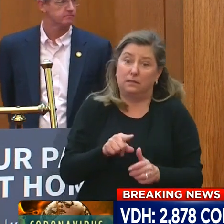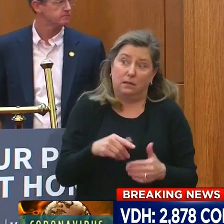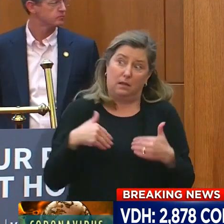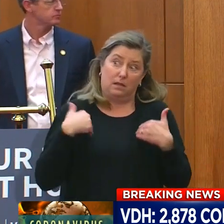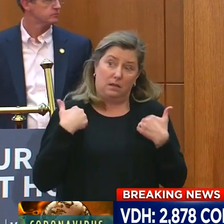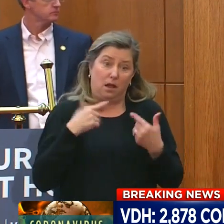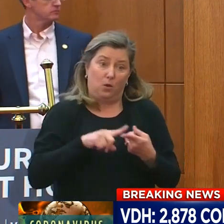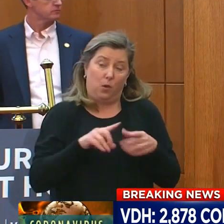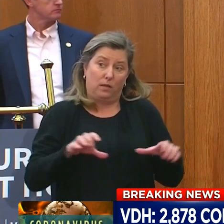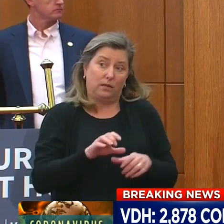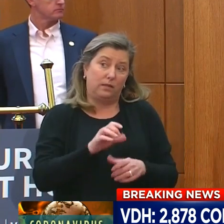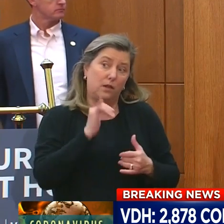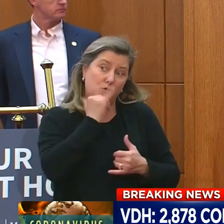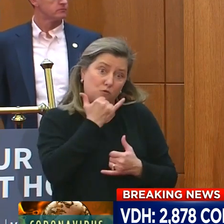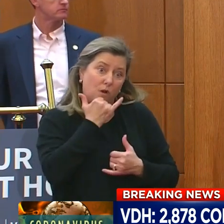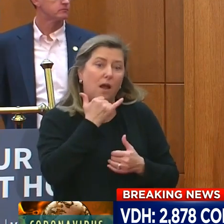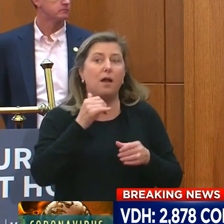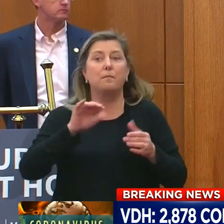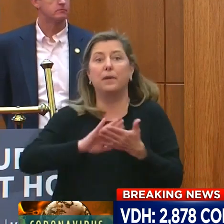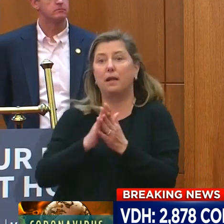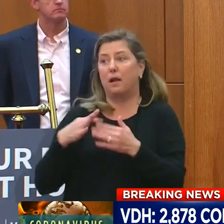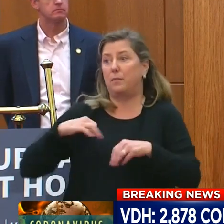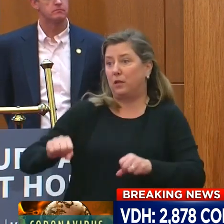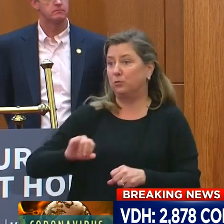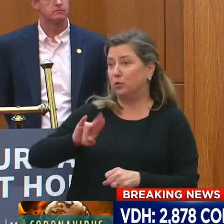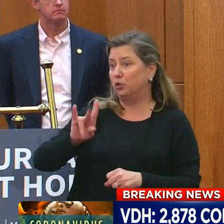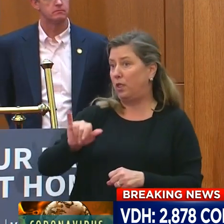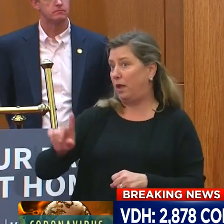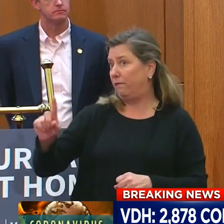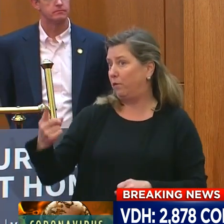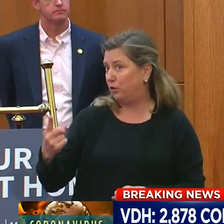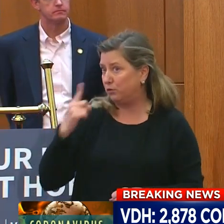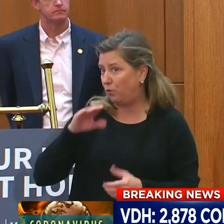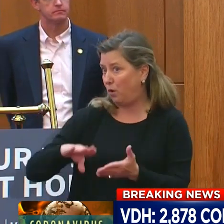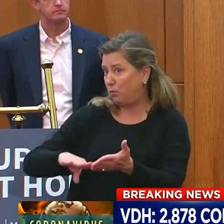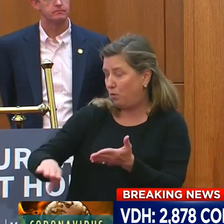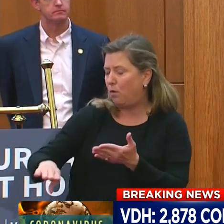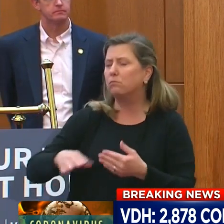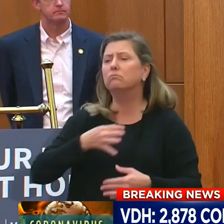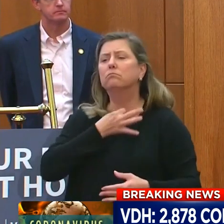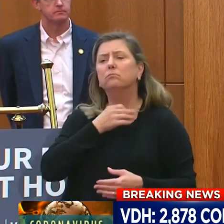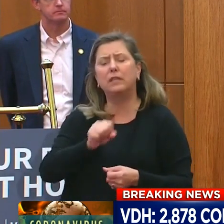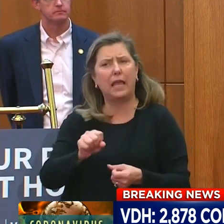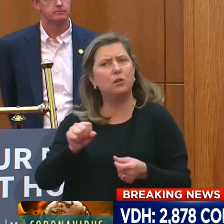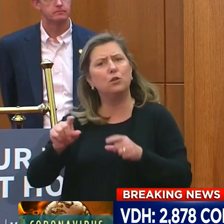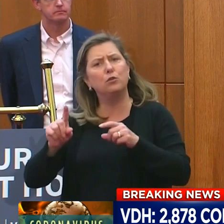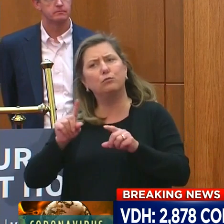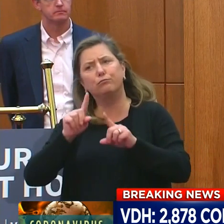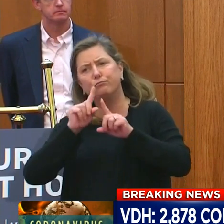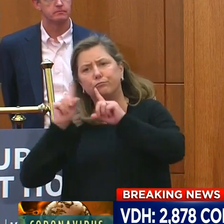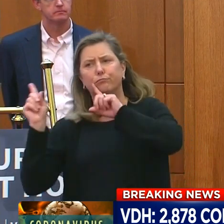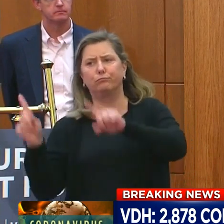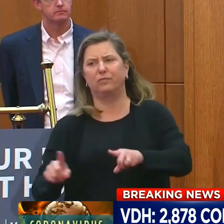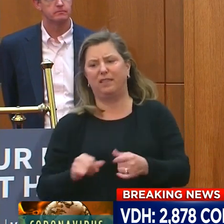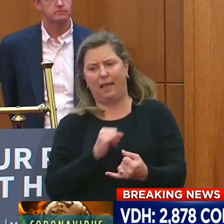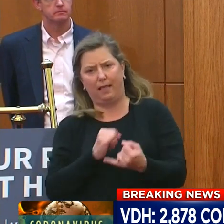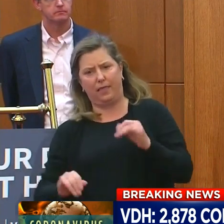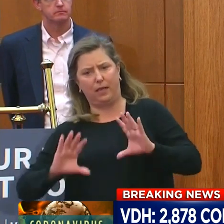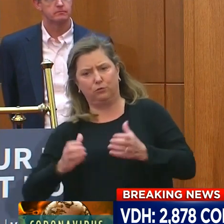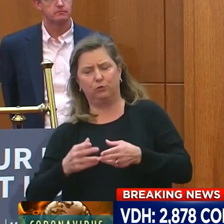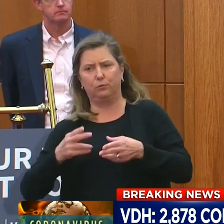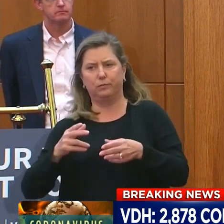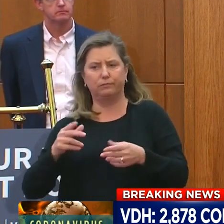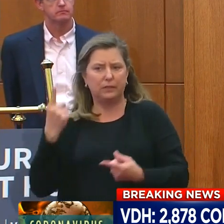eligible for parole on July 1st. My questions: could you issue an executive order to have that last group considered